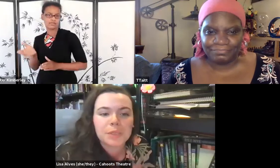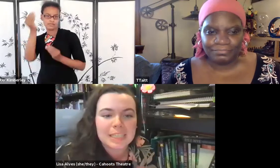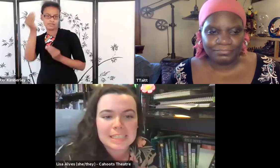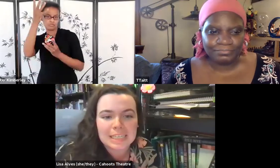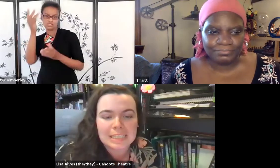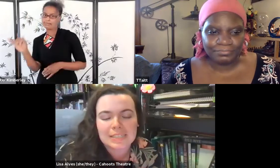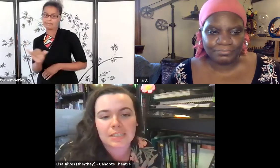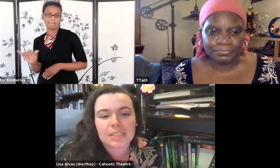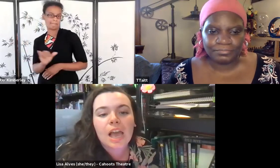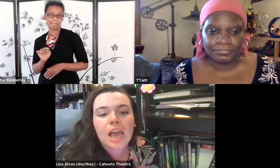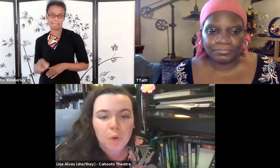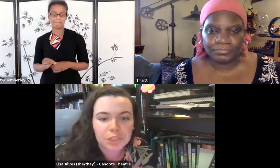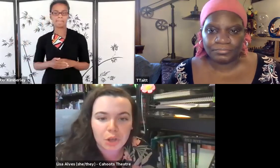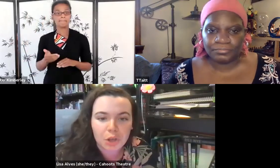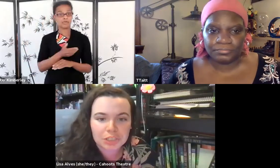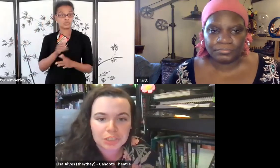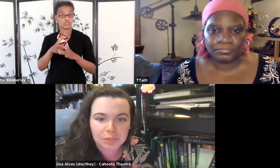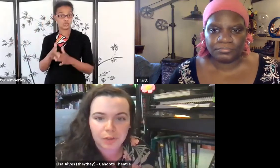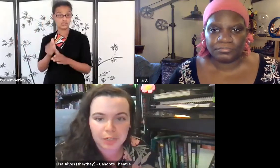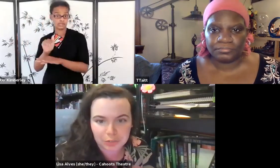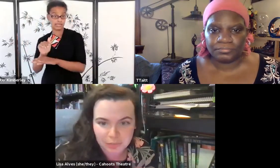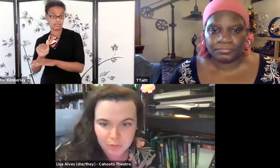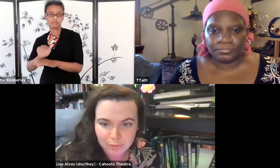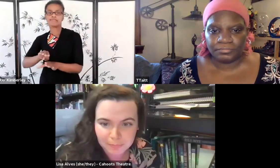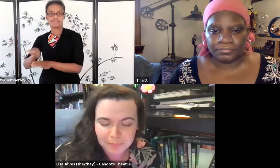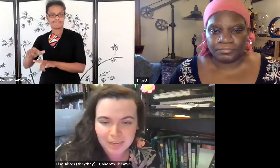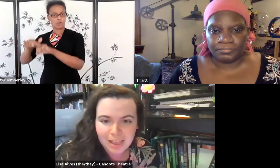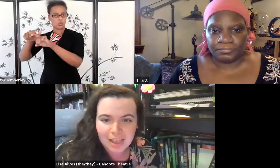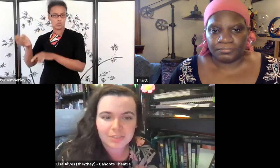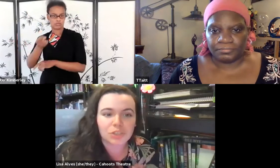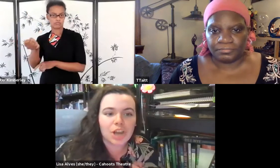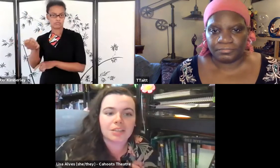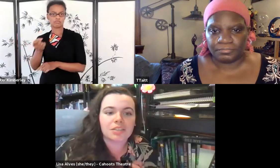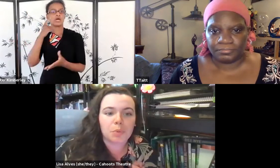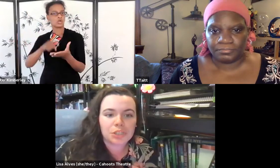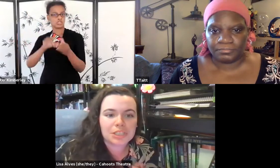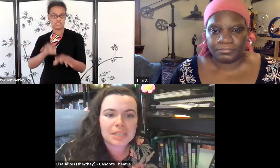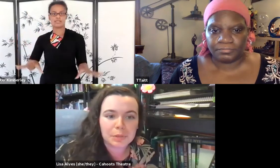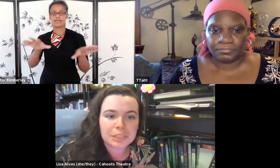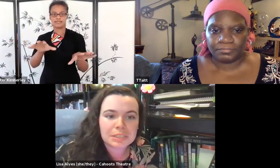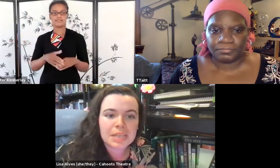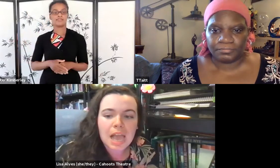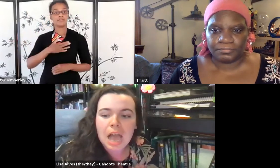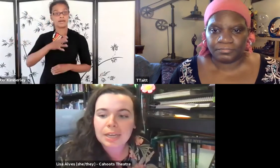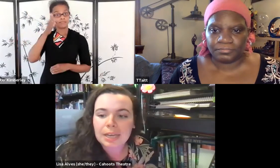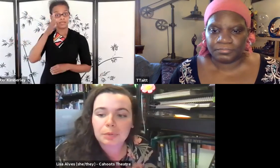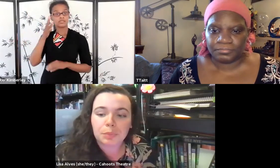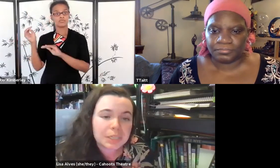begin tonight's event, I want to acknowledge the land we find ourselves on. As a child of Portuguese immigrants, I am